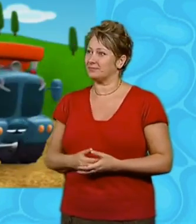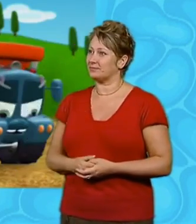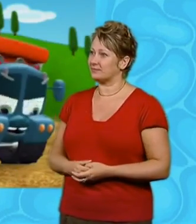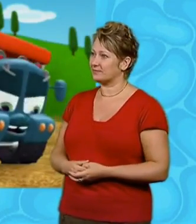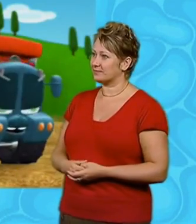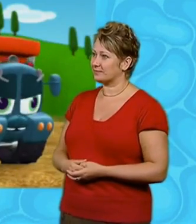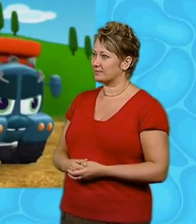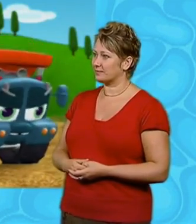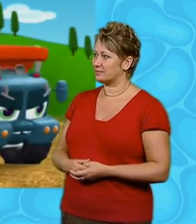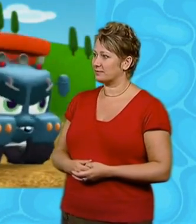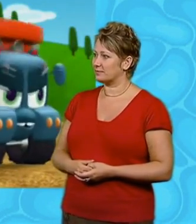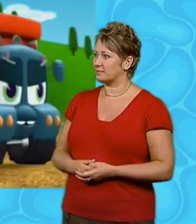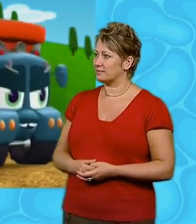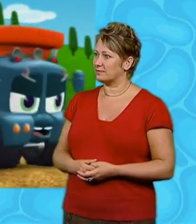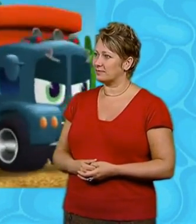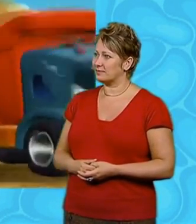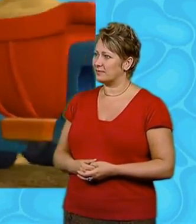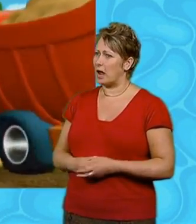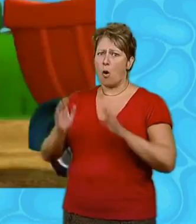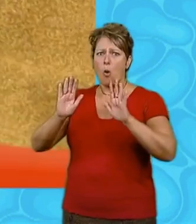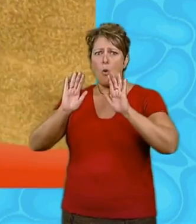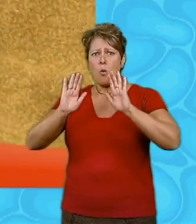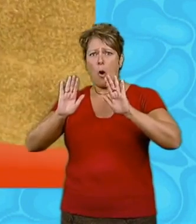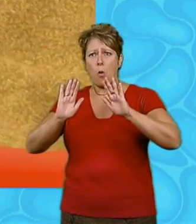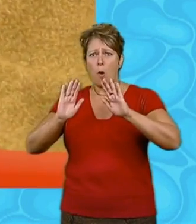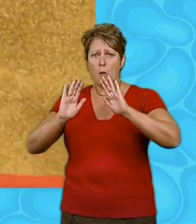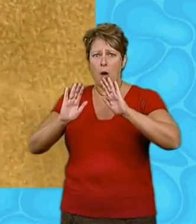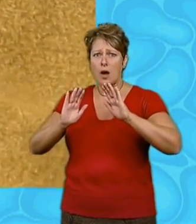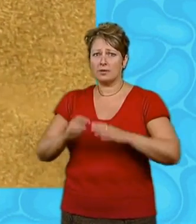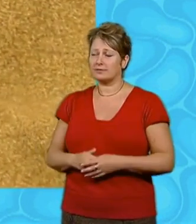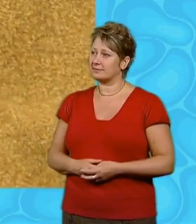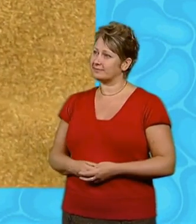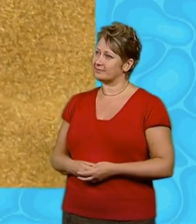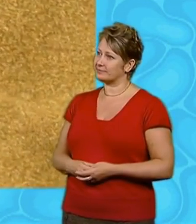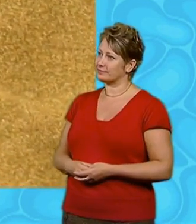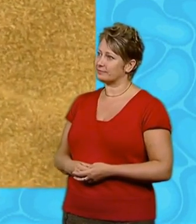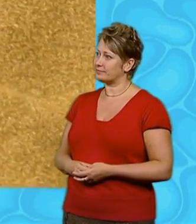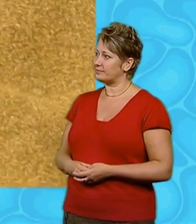on. Hey, wait for me, gang.